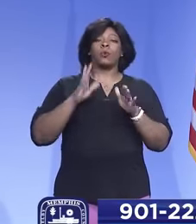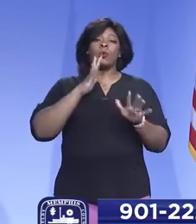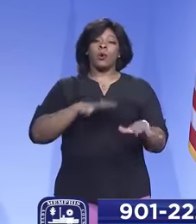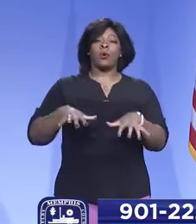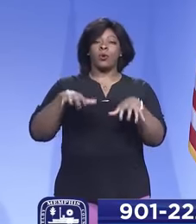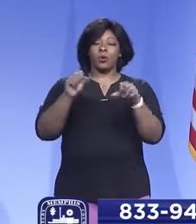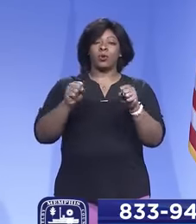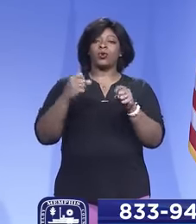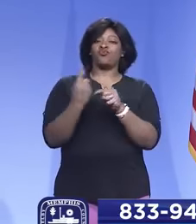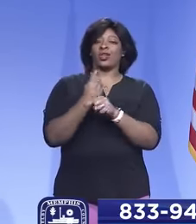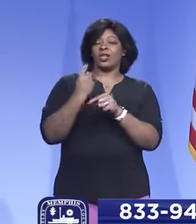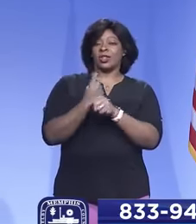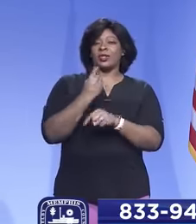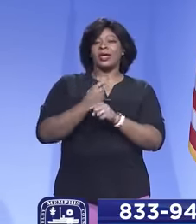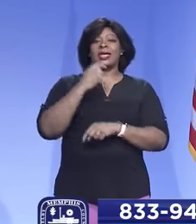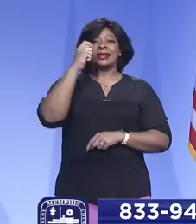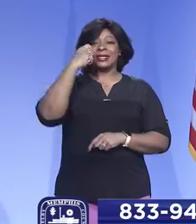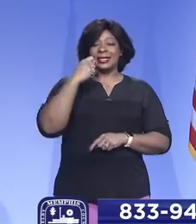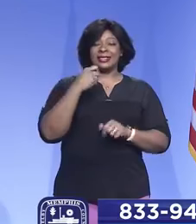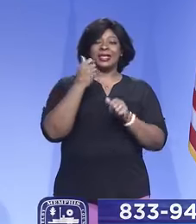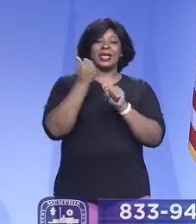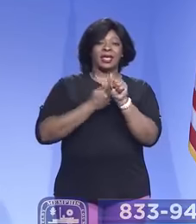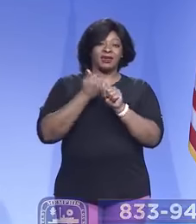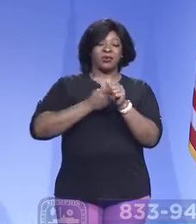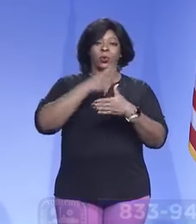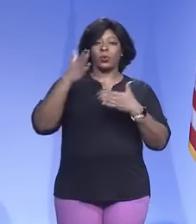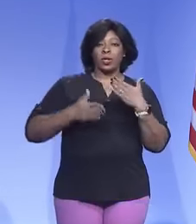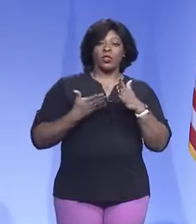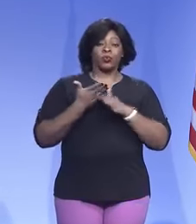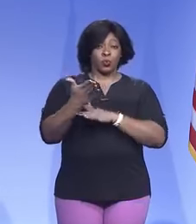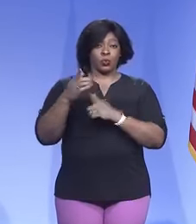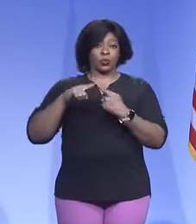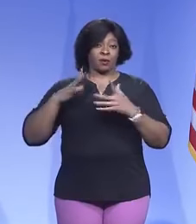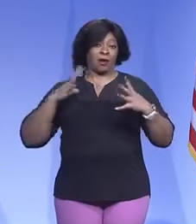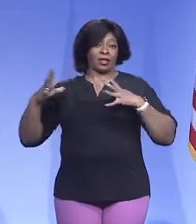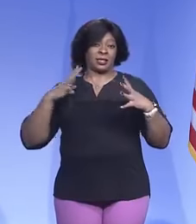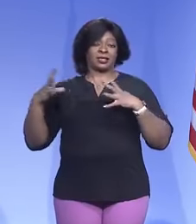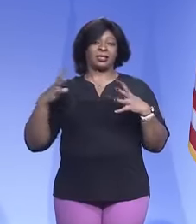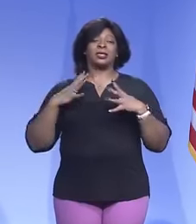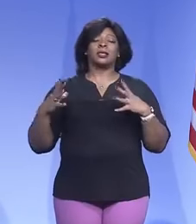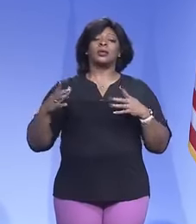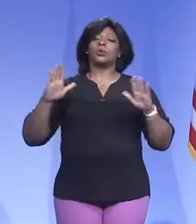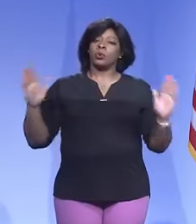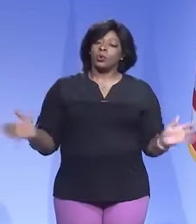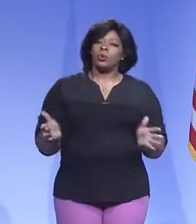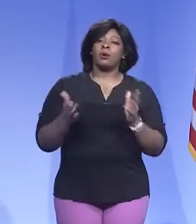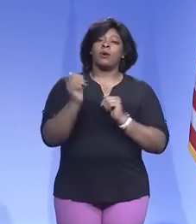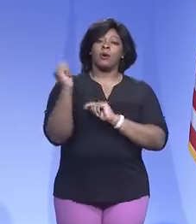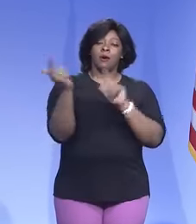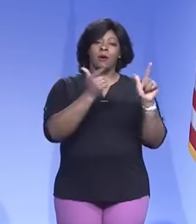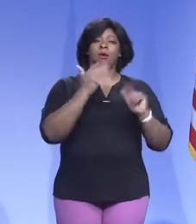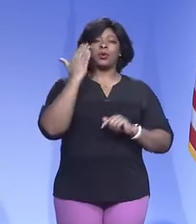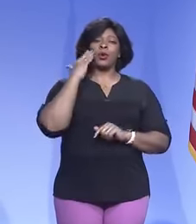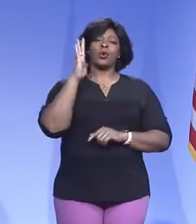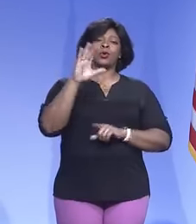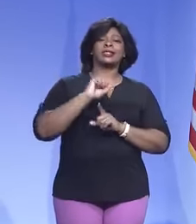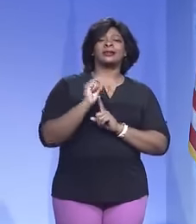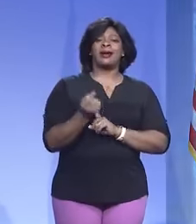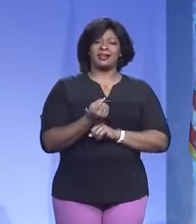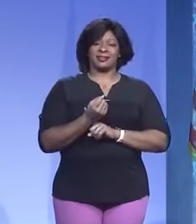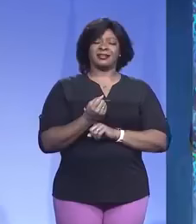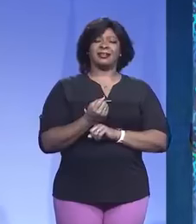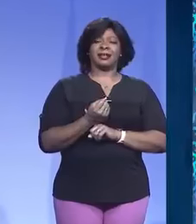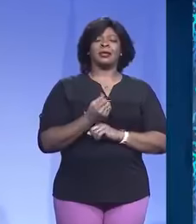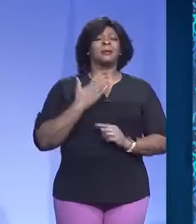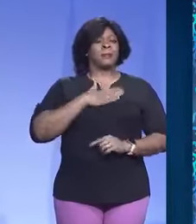hosting regular testing each weekend through the holiday. So we're really encouraging people to know their status.